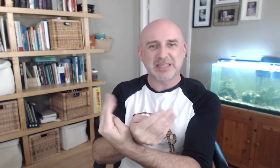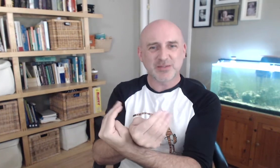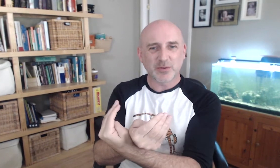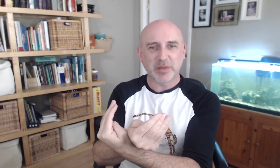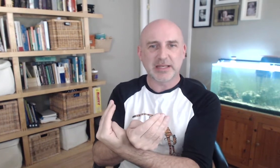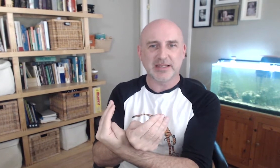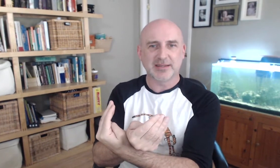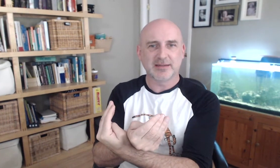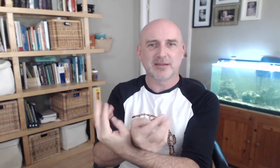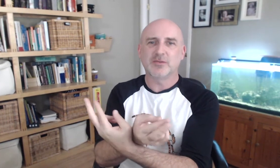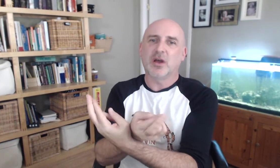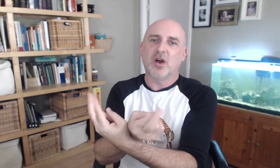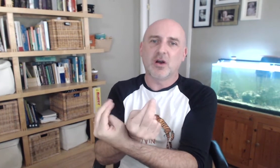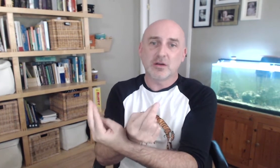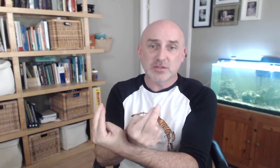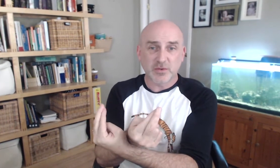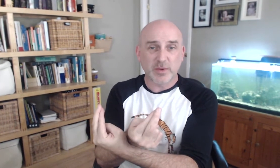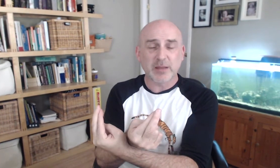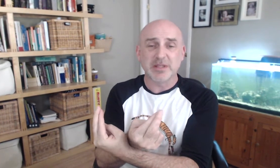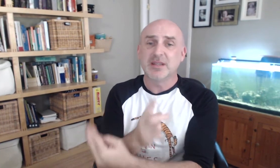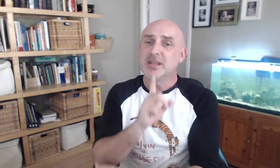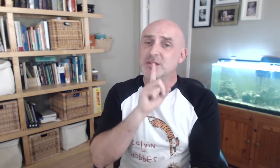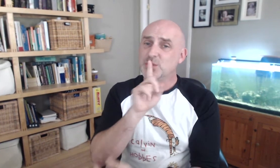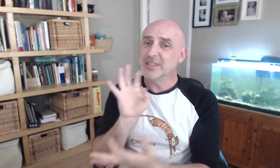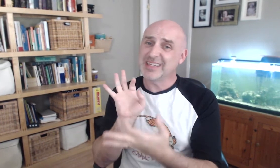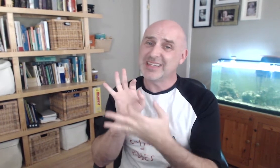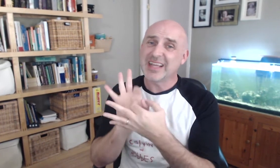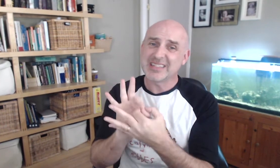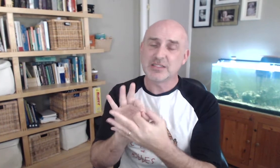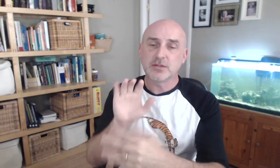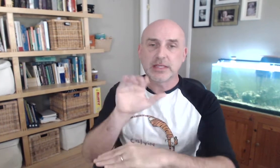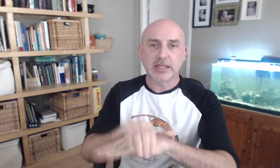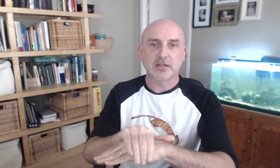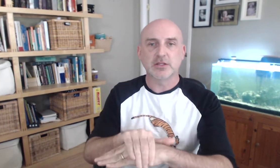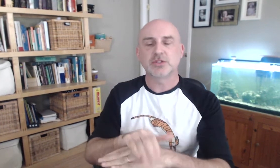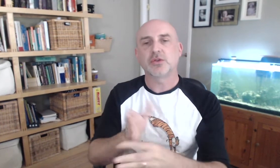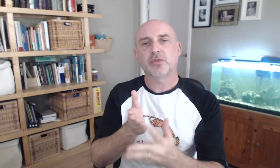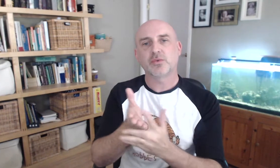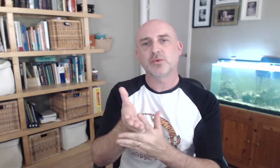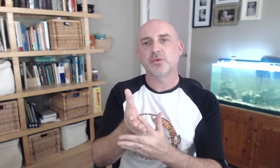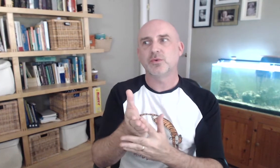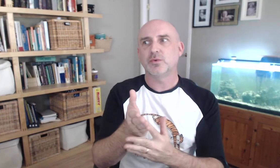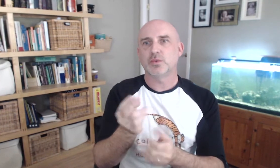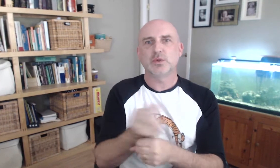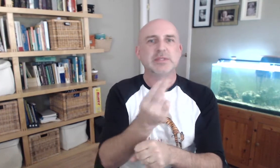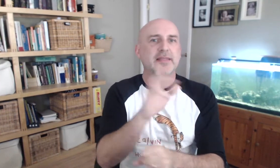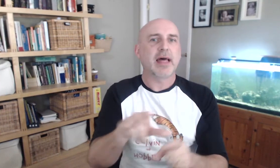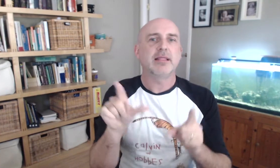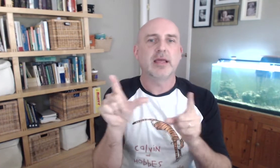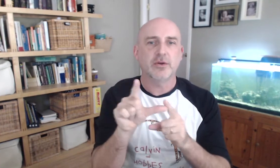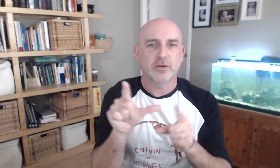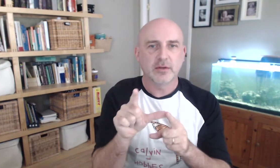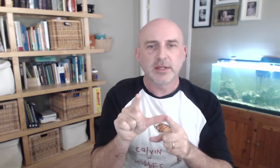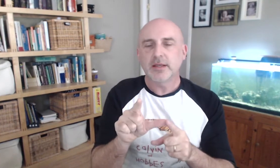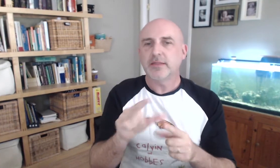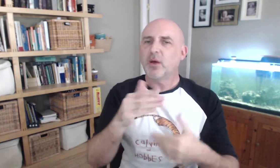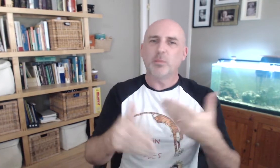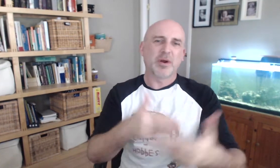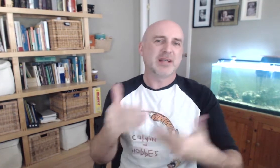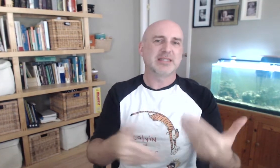for bunny and you've got R's for rabbit, it's really connecting to the English through using that letter. And that whole process